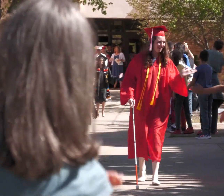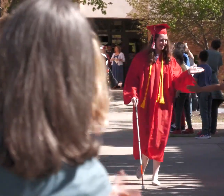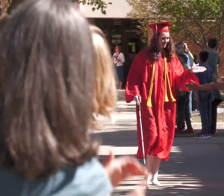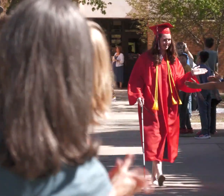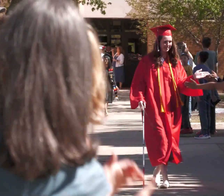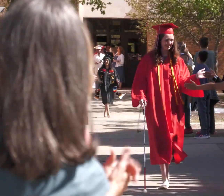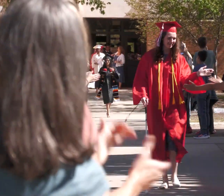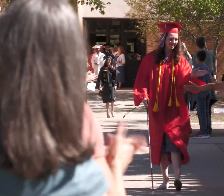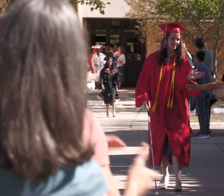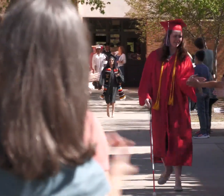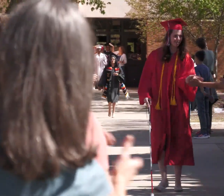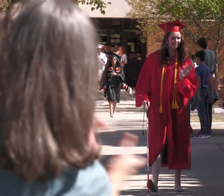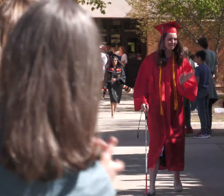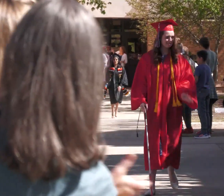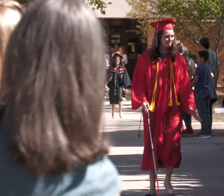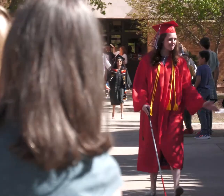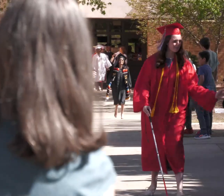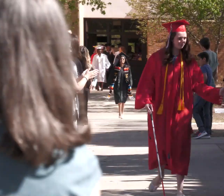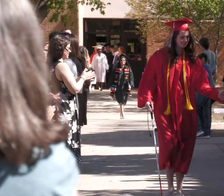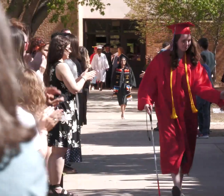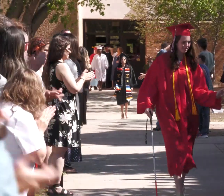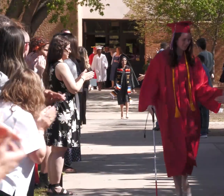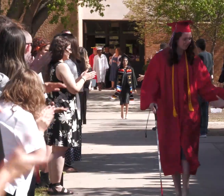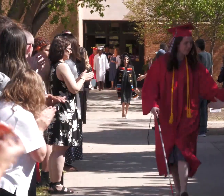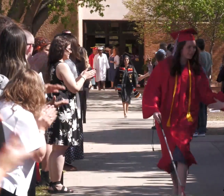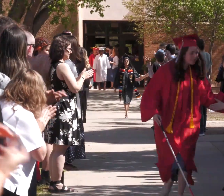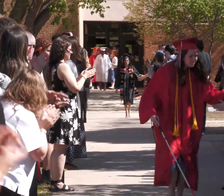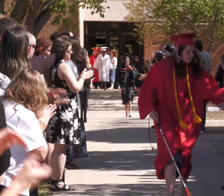She's high-fiving students and staff as she walks through.